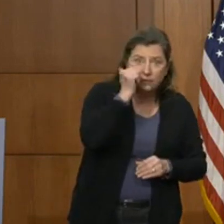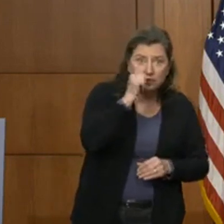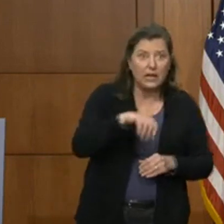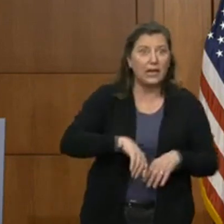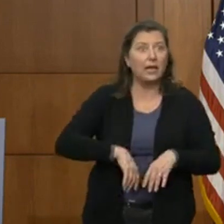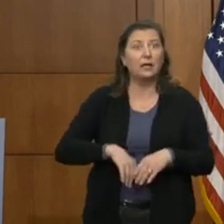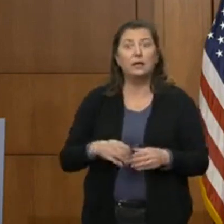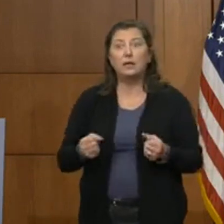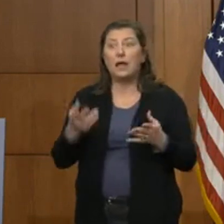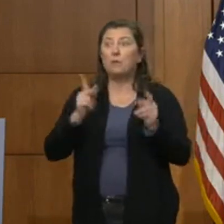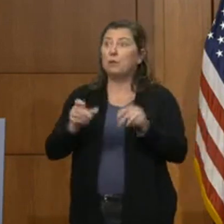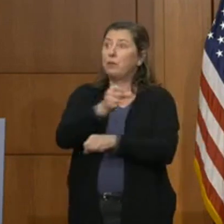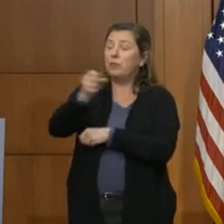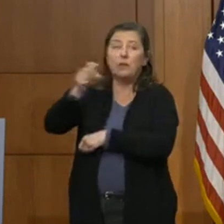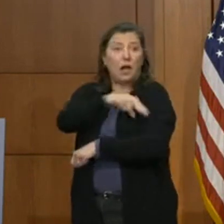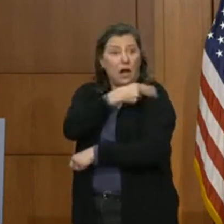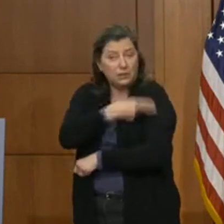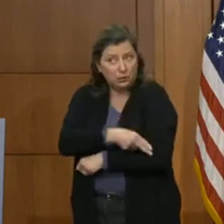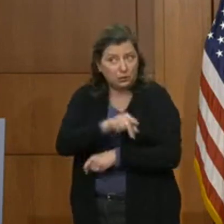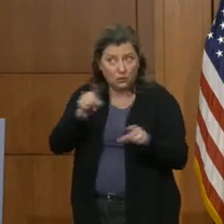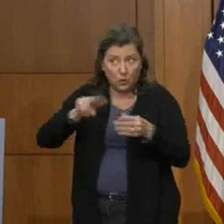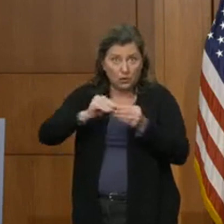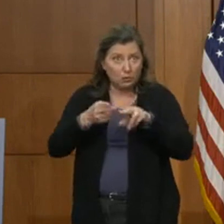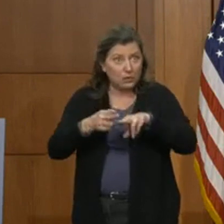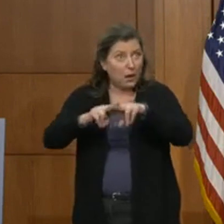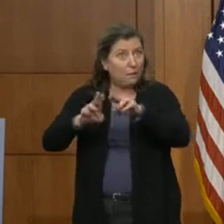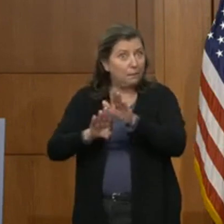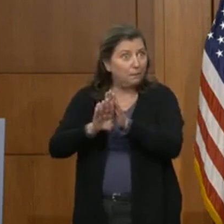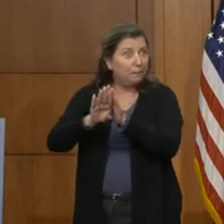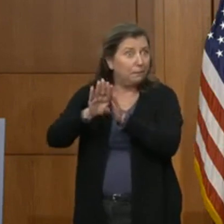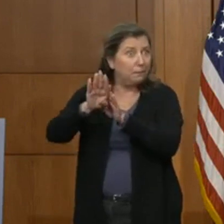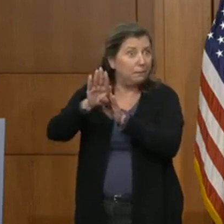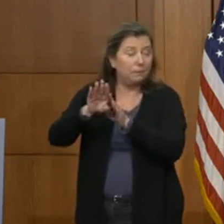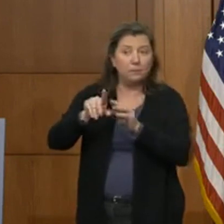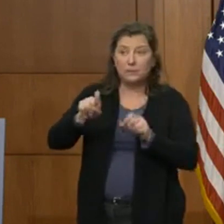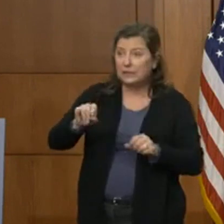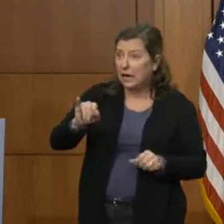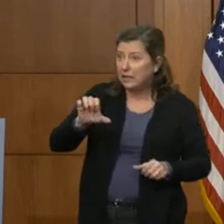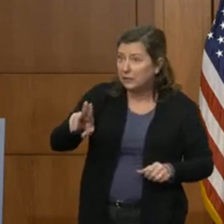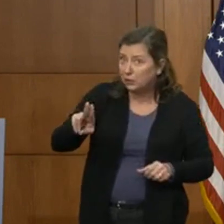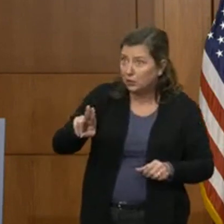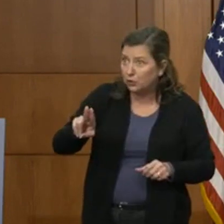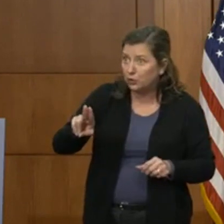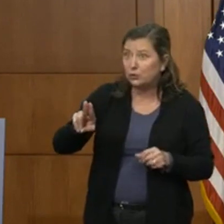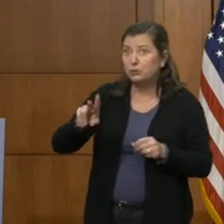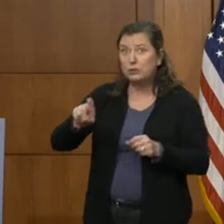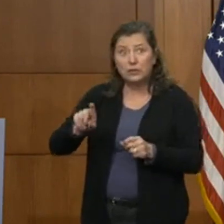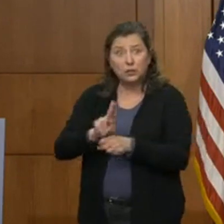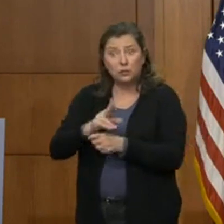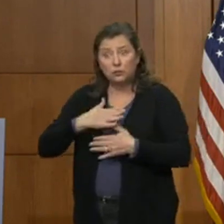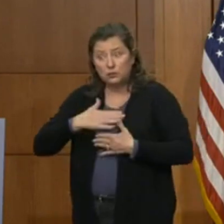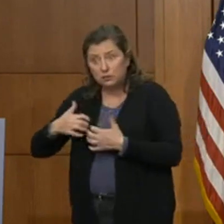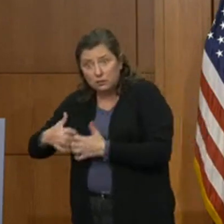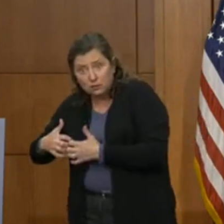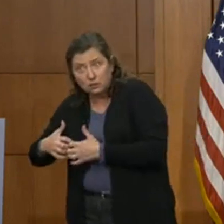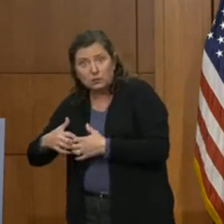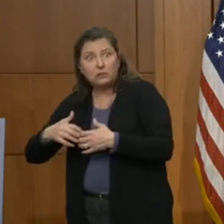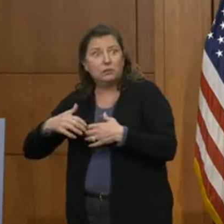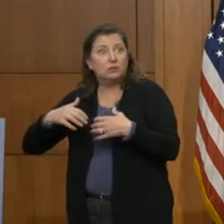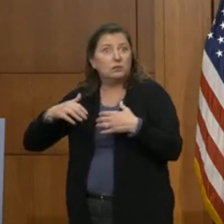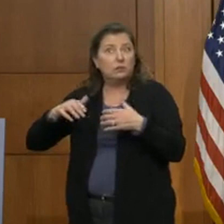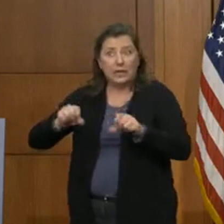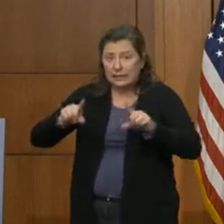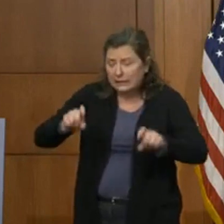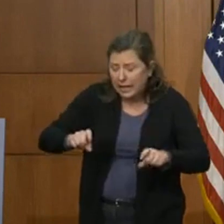of hospitalizations. Are they going up? The need for ICU beds, ventilators, our ability to test,